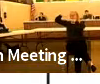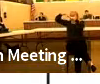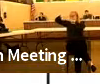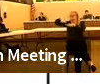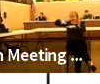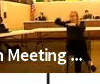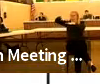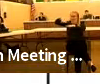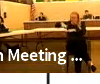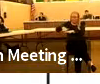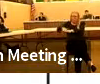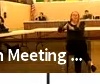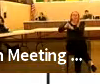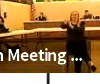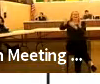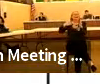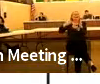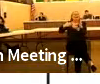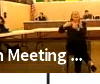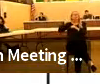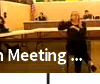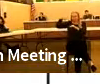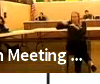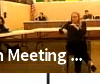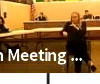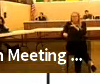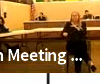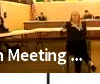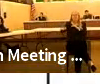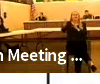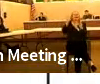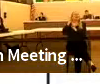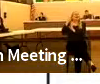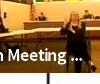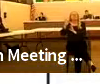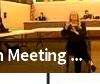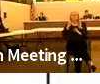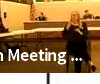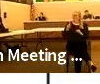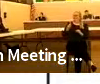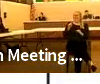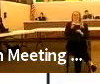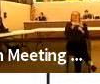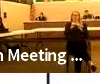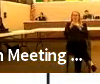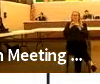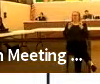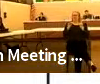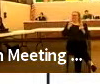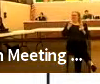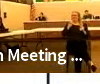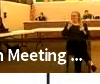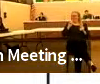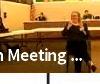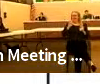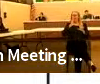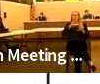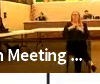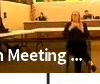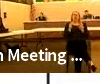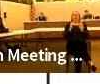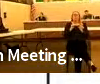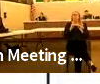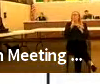the DEC and town requirements, which we'll go through that detailed review with the town's consultant when the time comes. And the wettest areas are